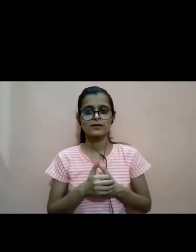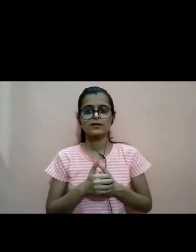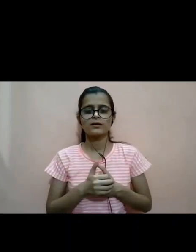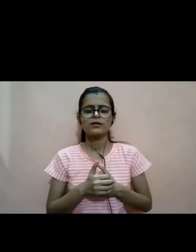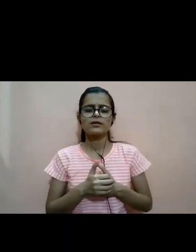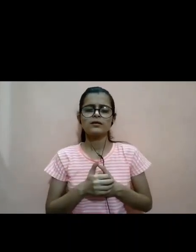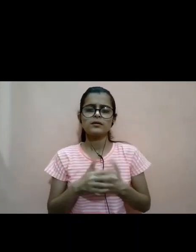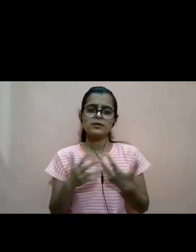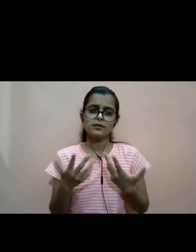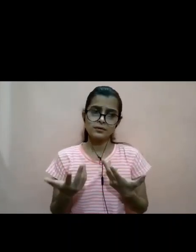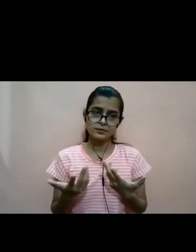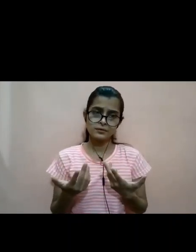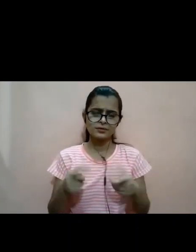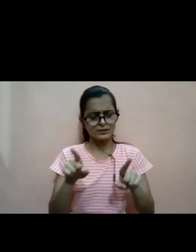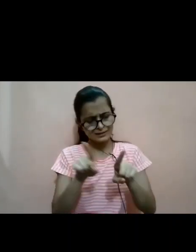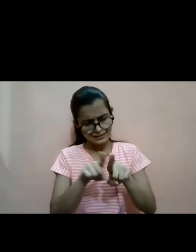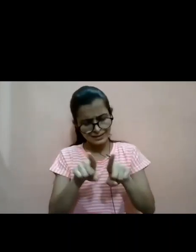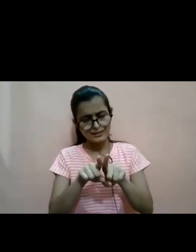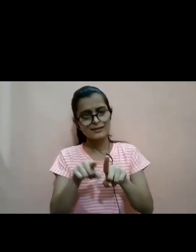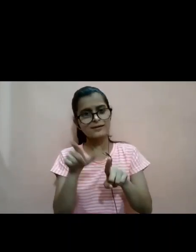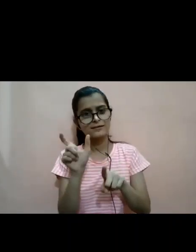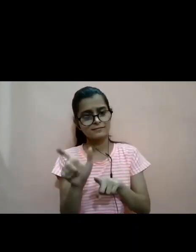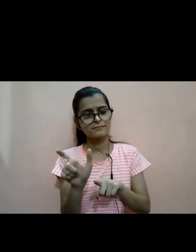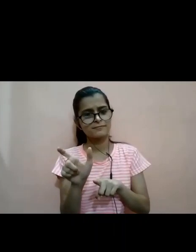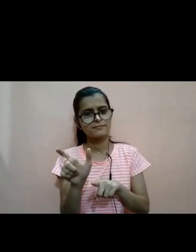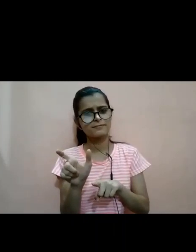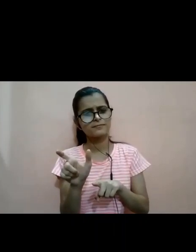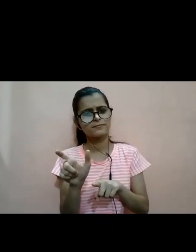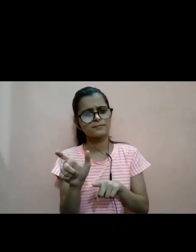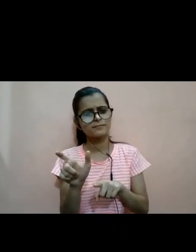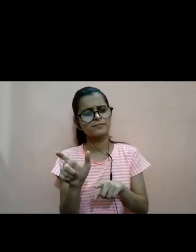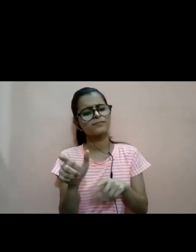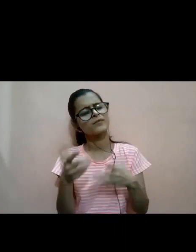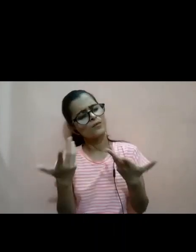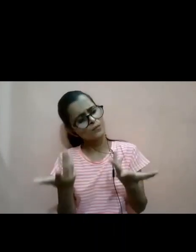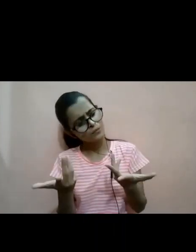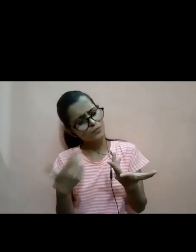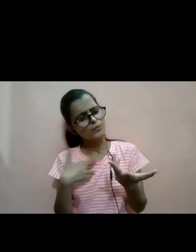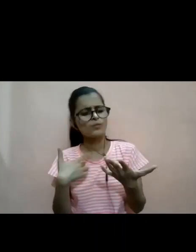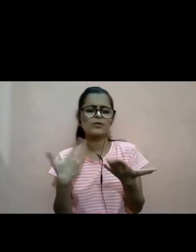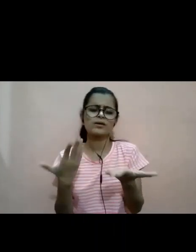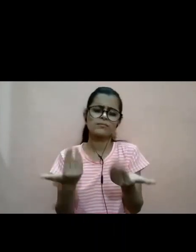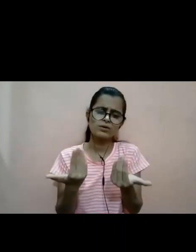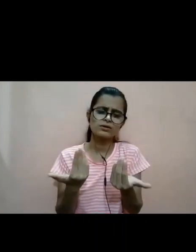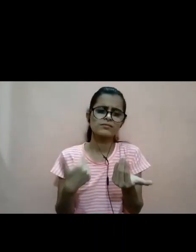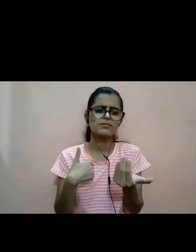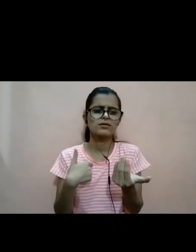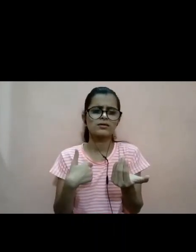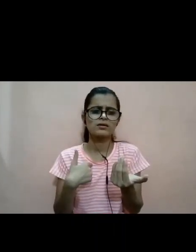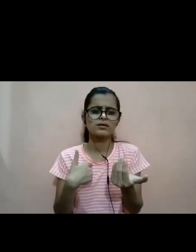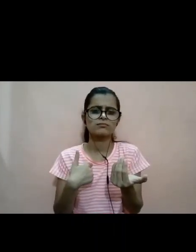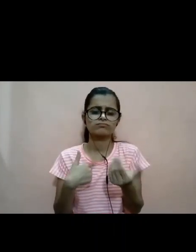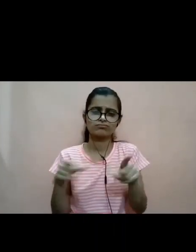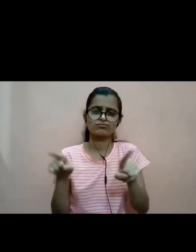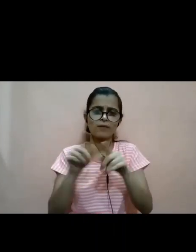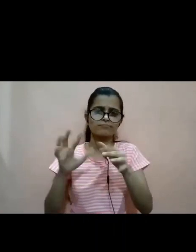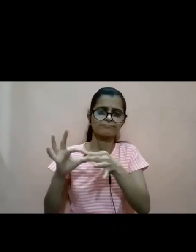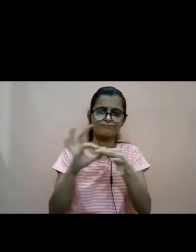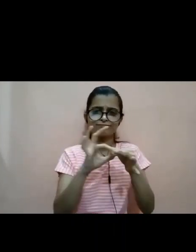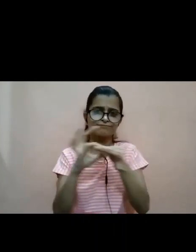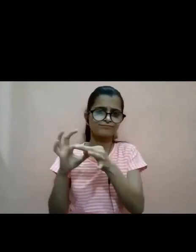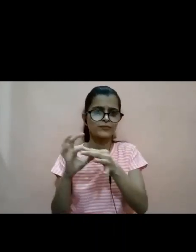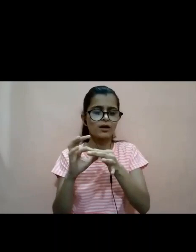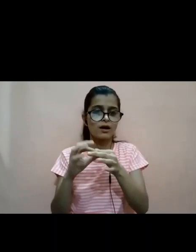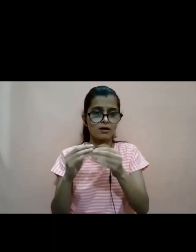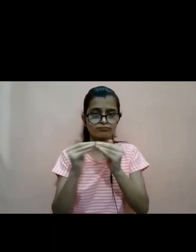So, and I think what that means is that theoretically we can hold contradictory positions, because frankly, that's